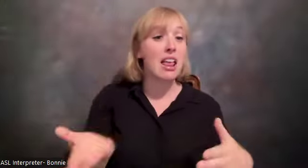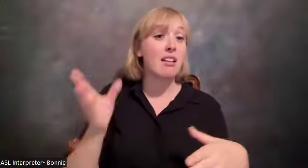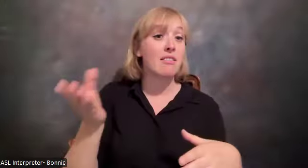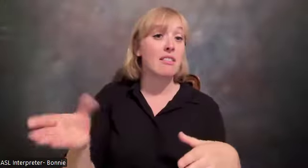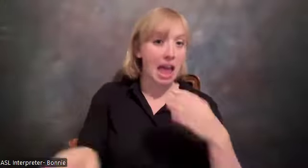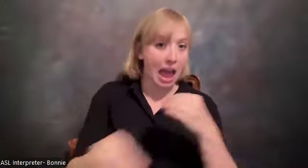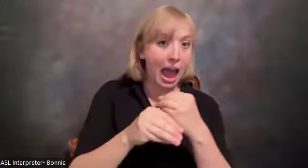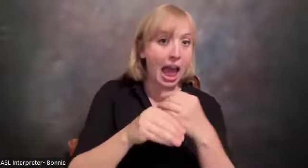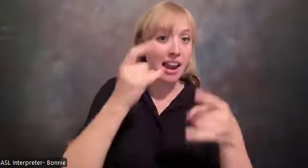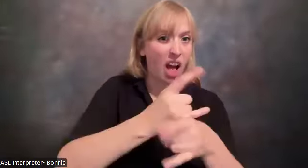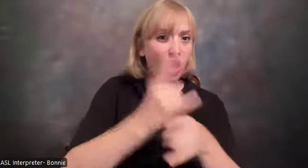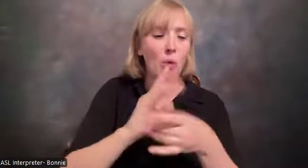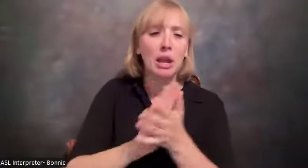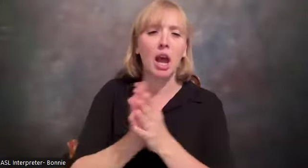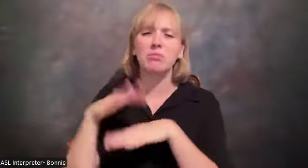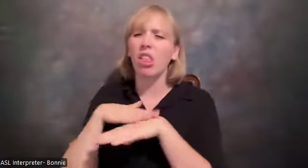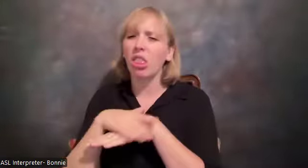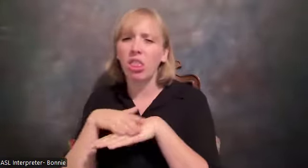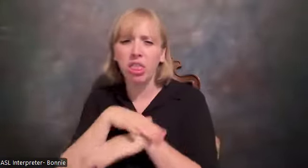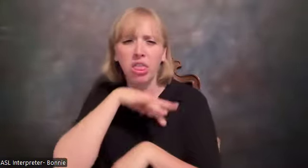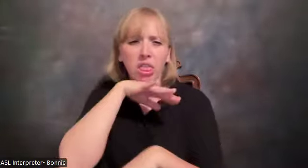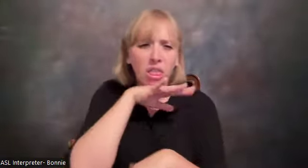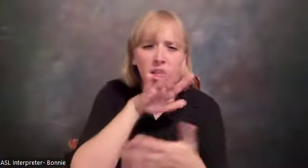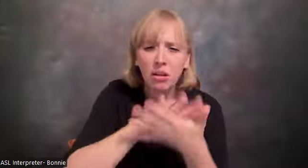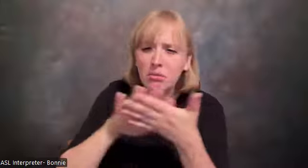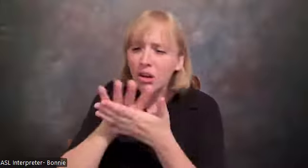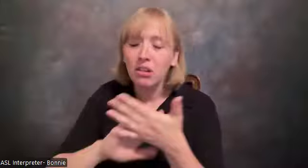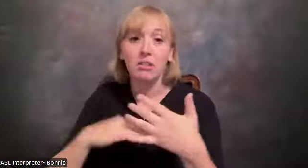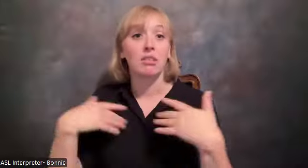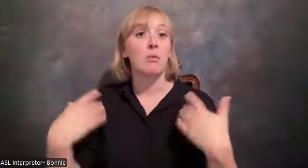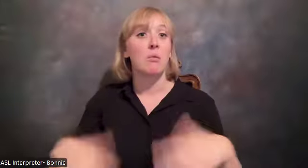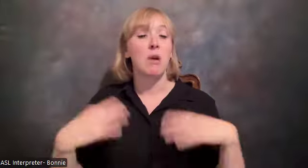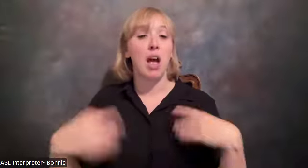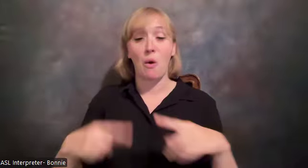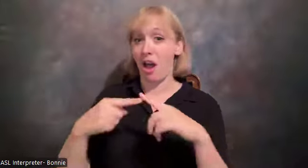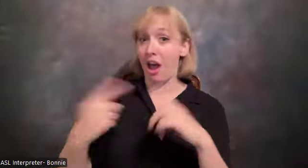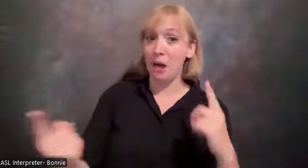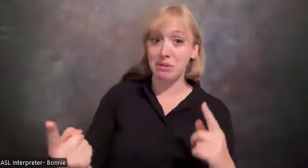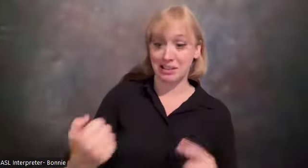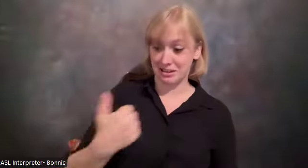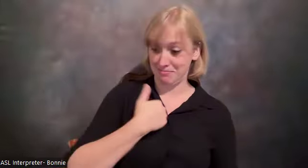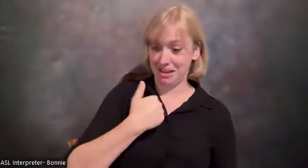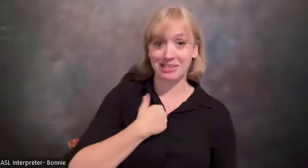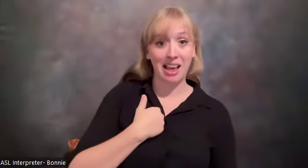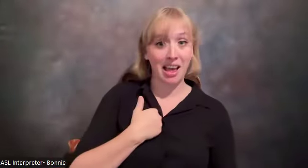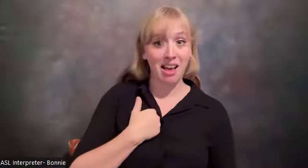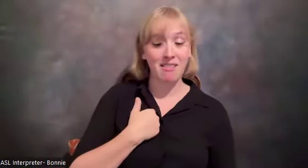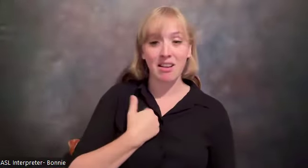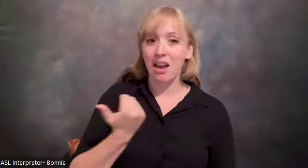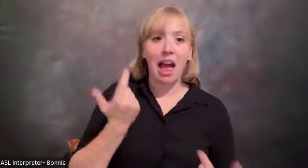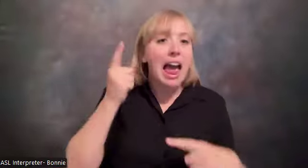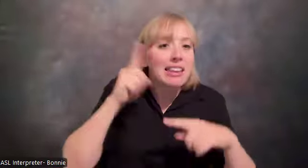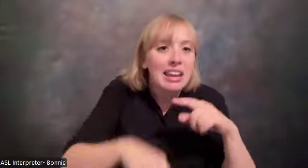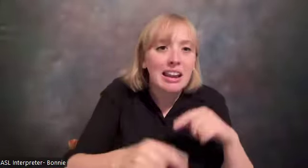dull, blurry, and sloppy. You see, me, of and by myself, I cannot see